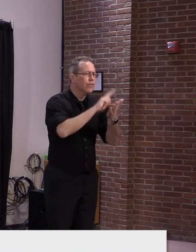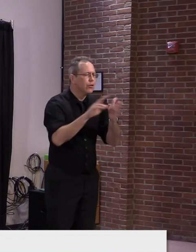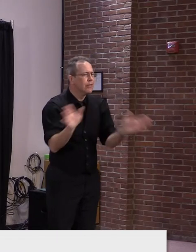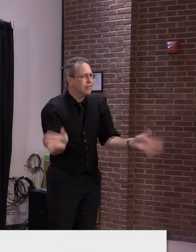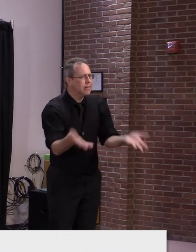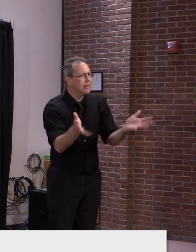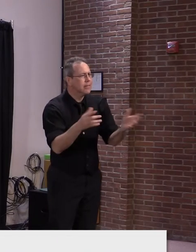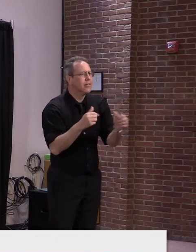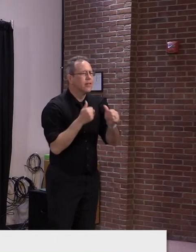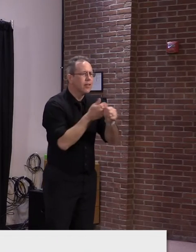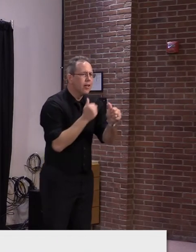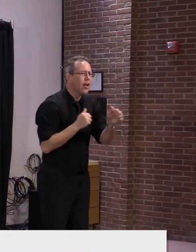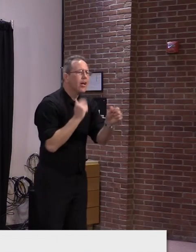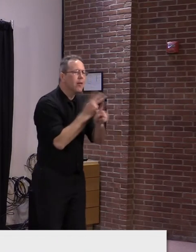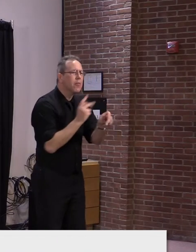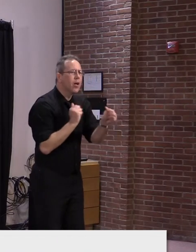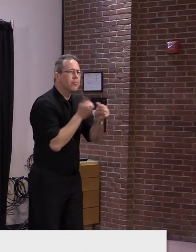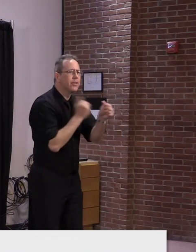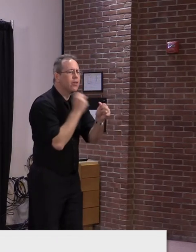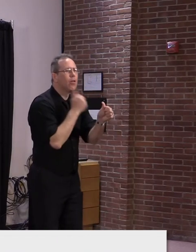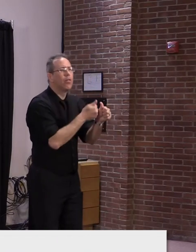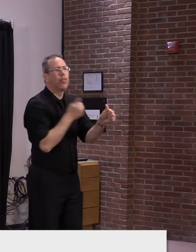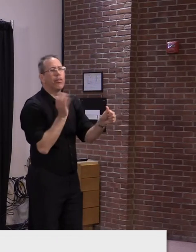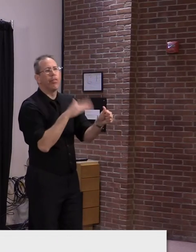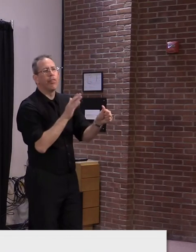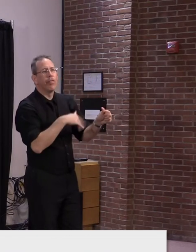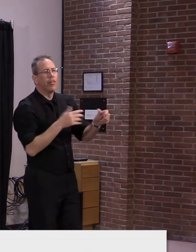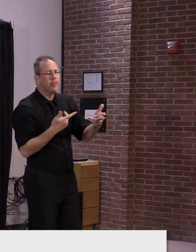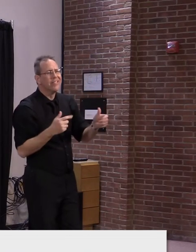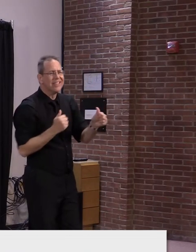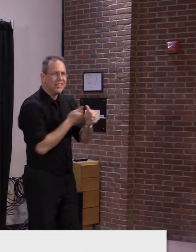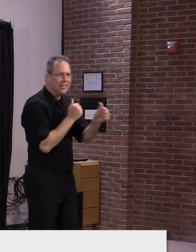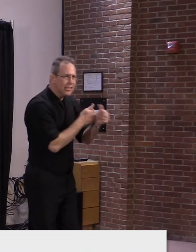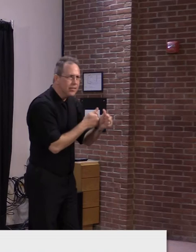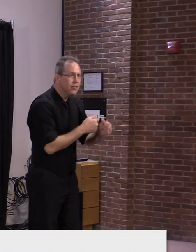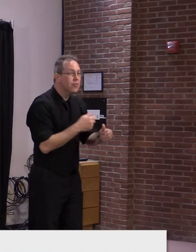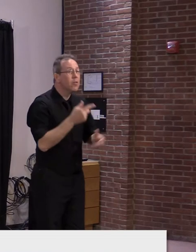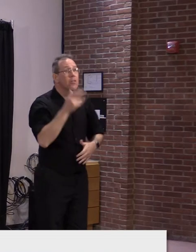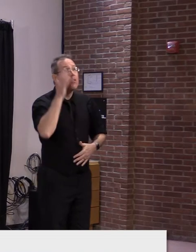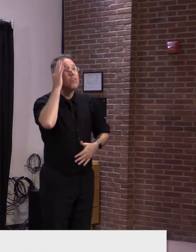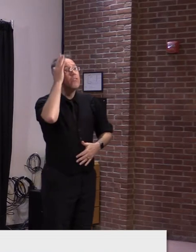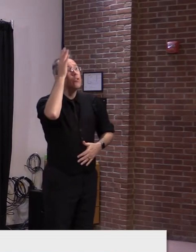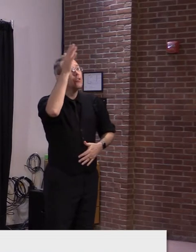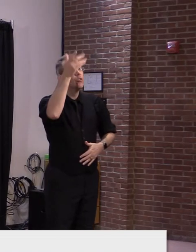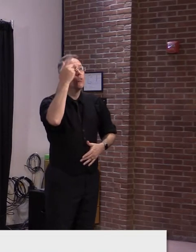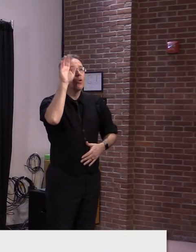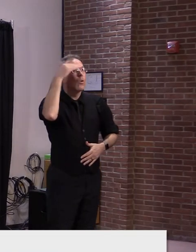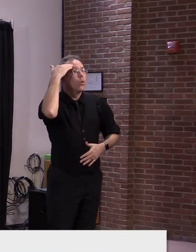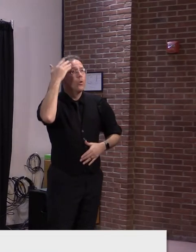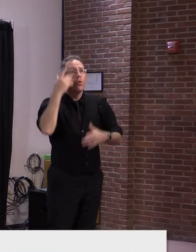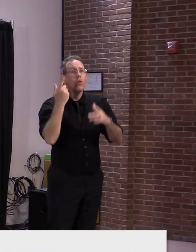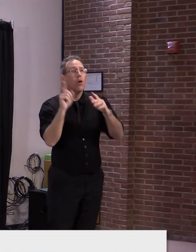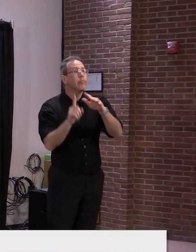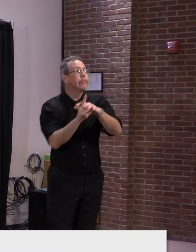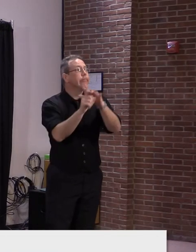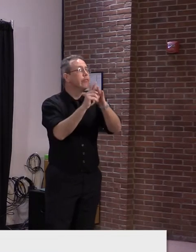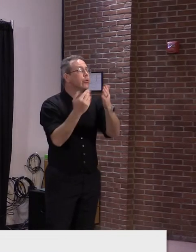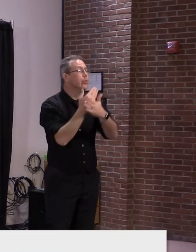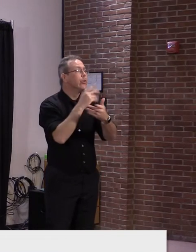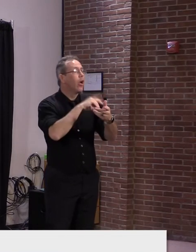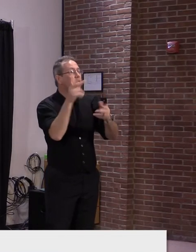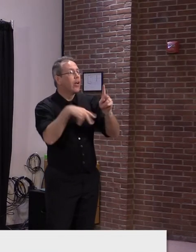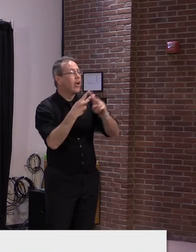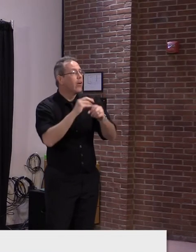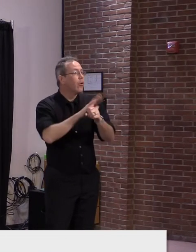things, especially if they want to be prepared for something in the future that we don't even know about yet that could happen, where they'd want to have